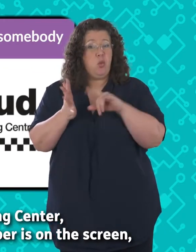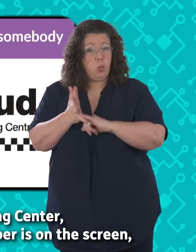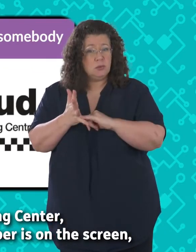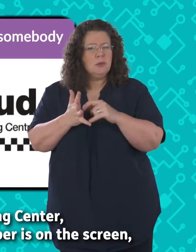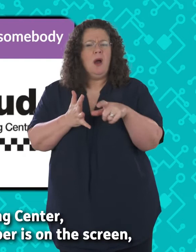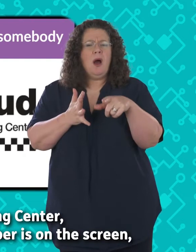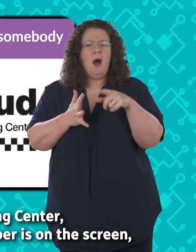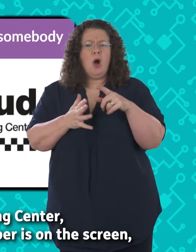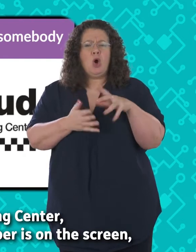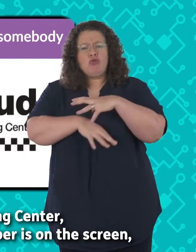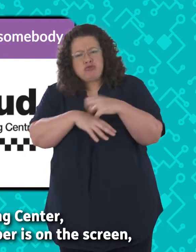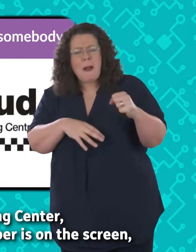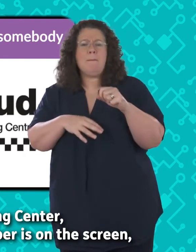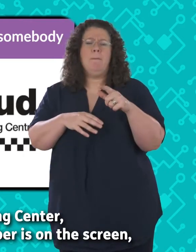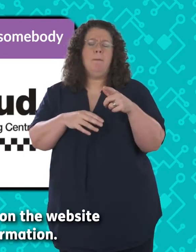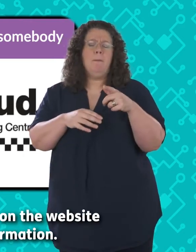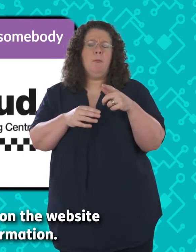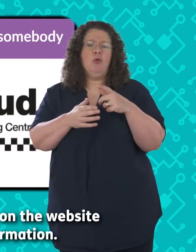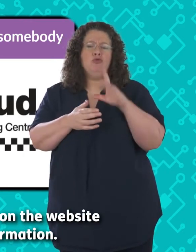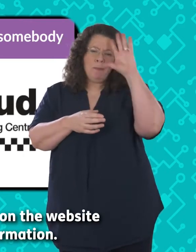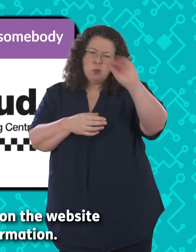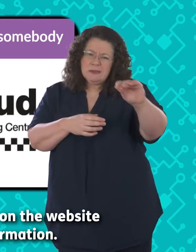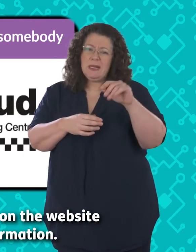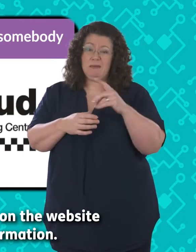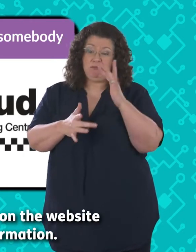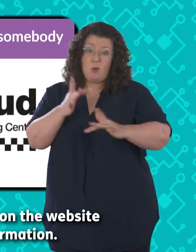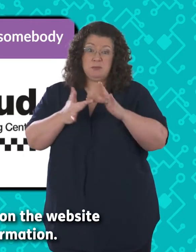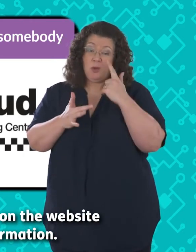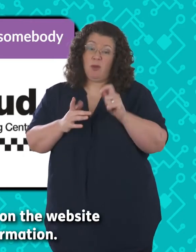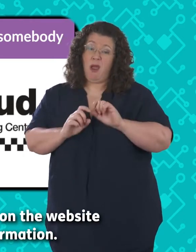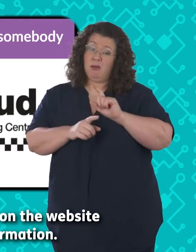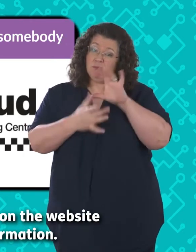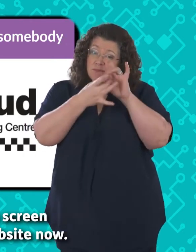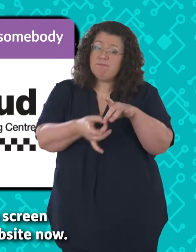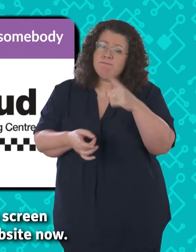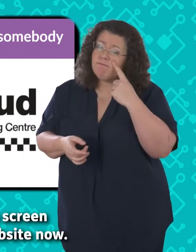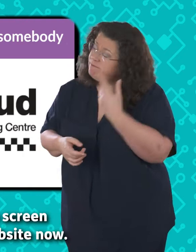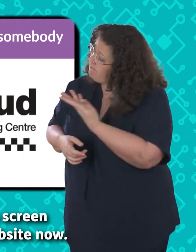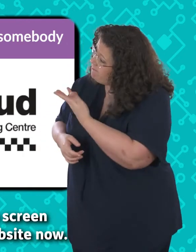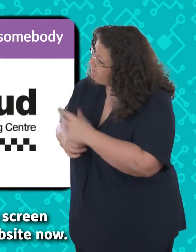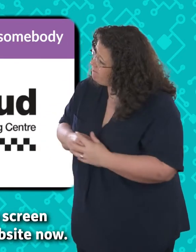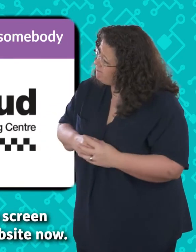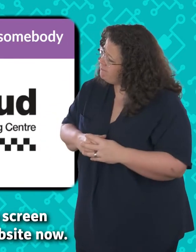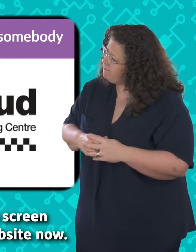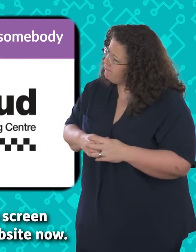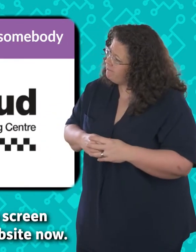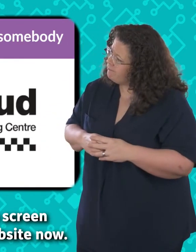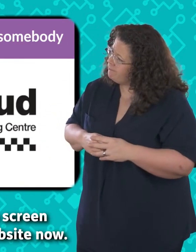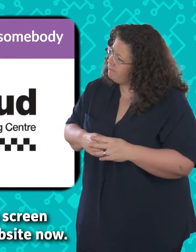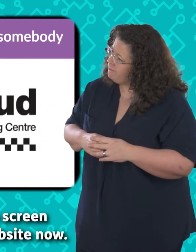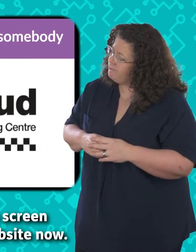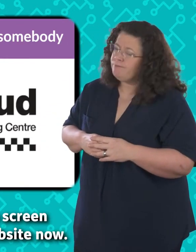and the telephone number is on the screen. But you can also go on their website for more information. I'm going to screen share their website